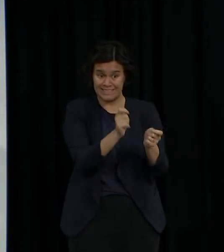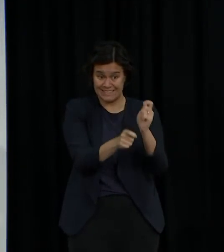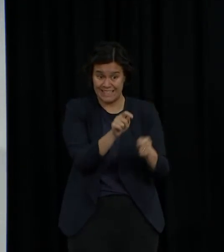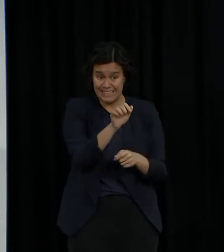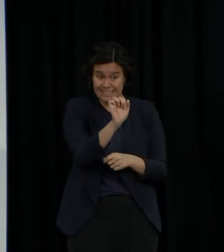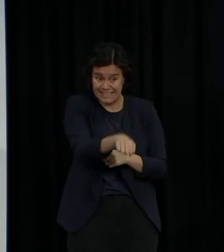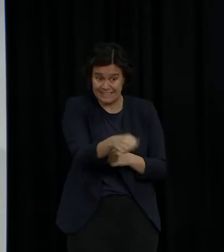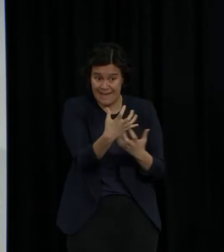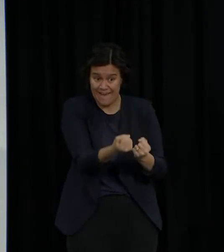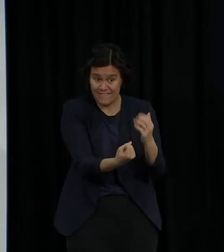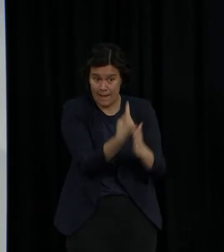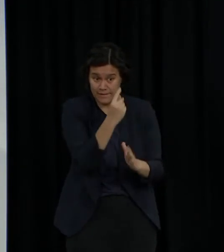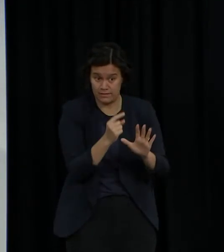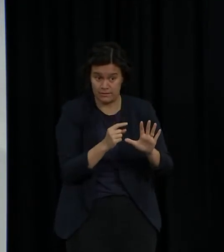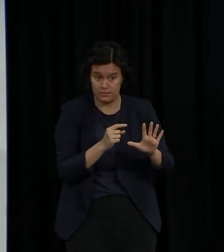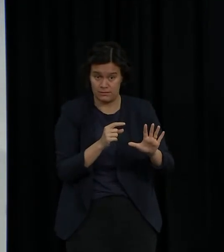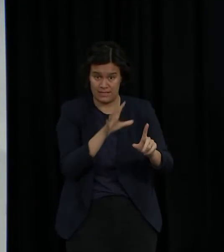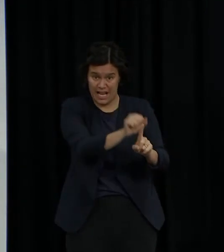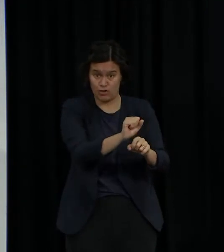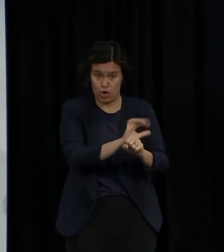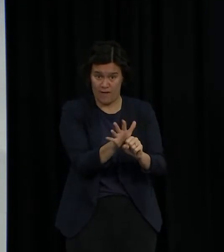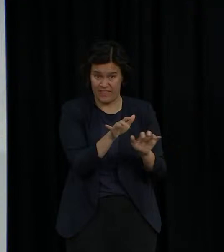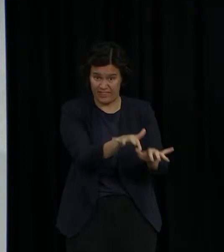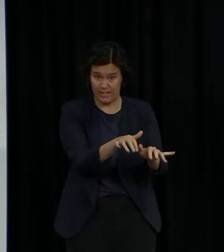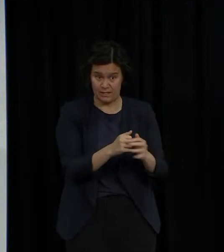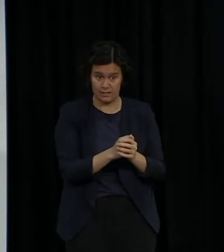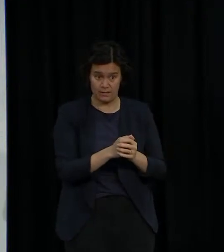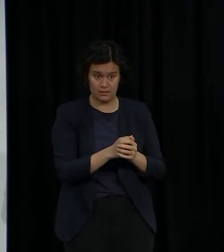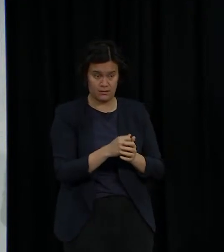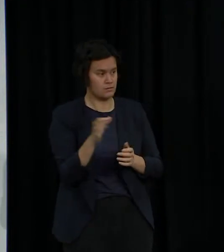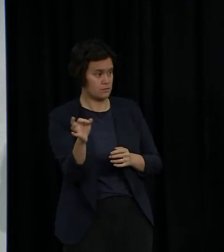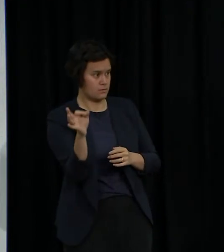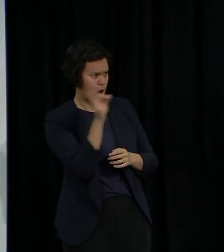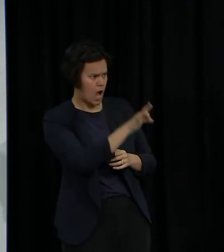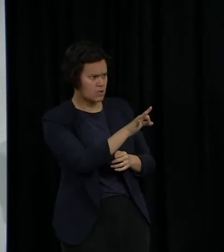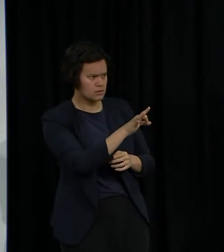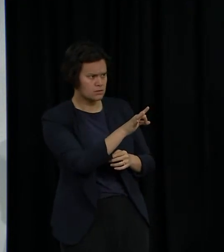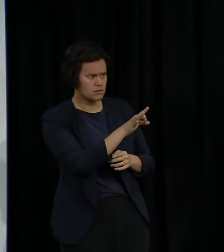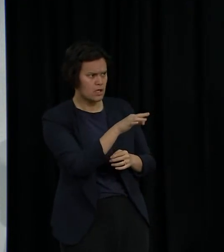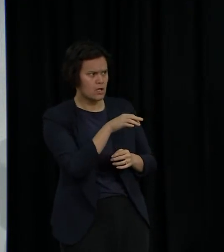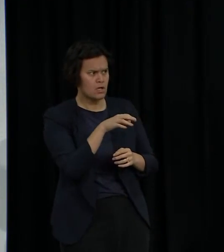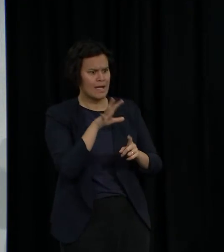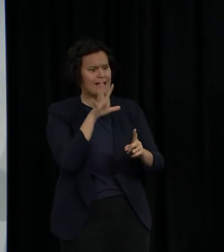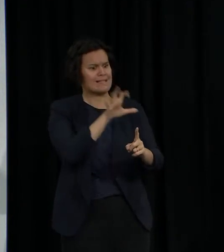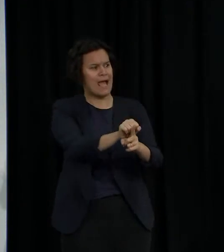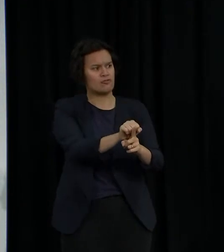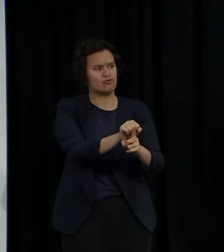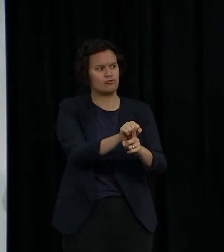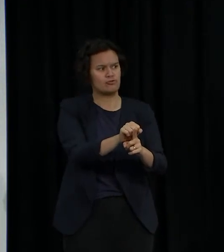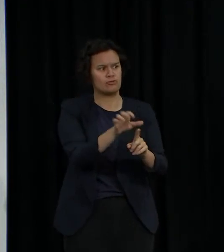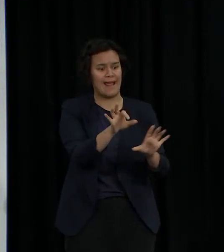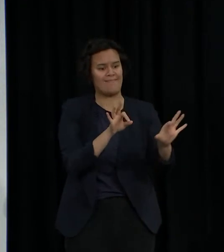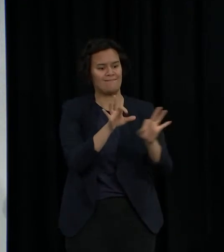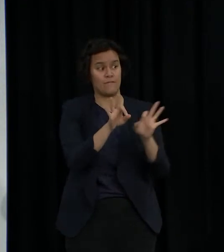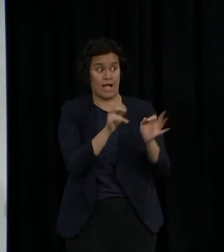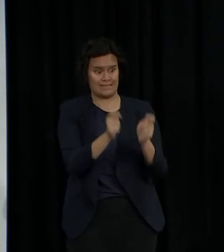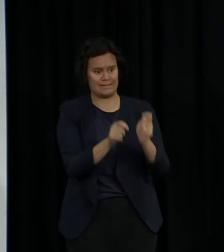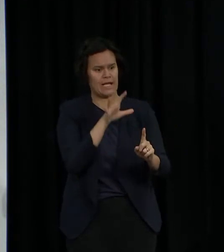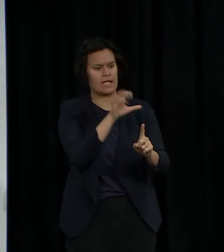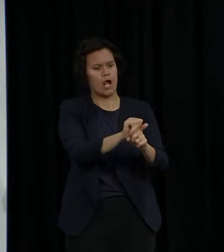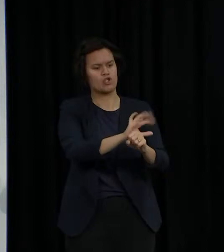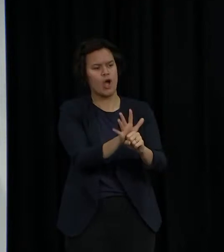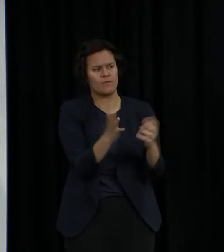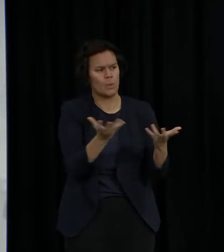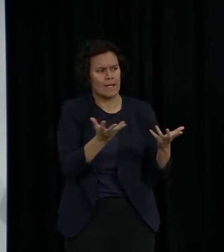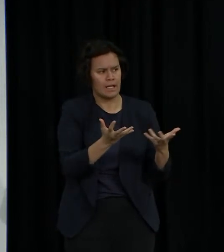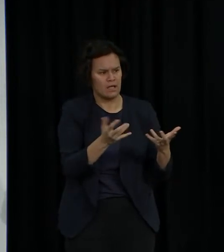Lillian and Zane, and then. You said there has been some few cases from surveillance. Can you just say where they've come from? We can get those details for you. I am aware